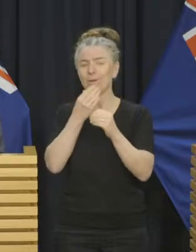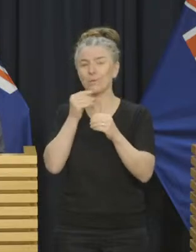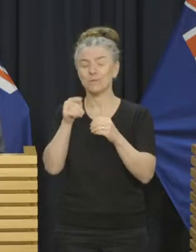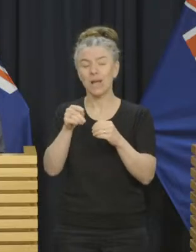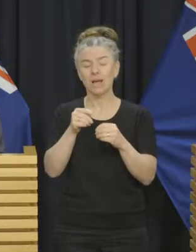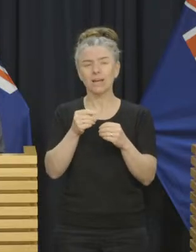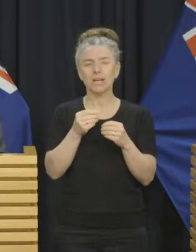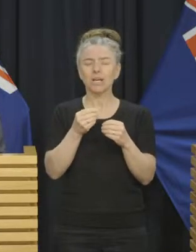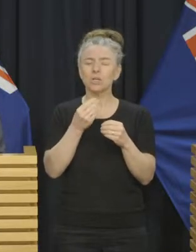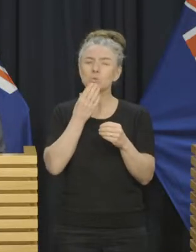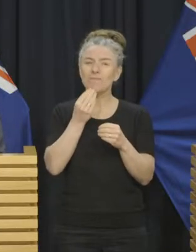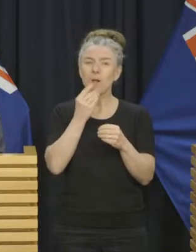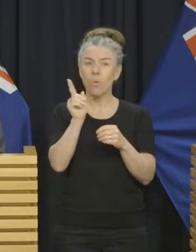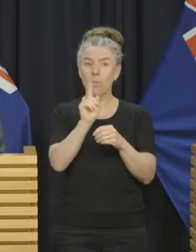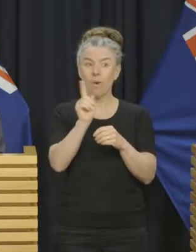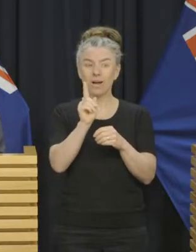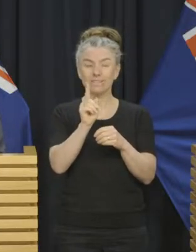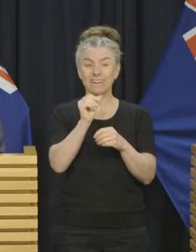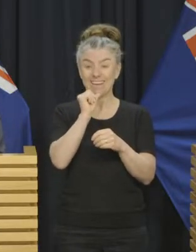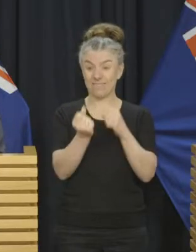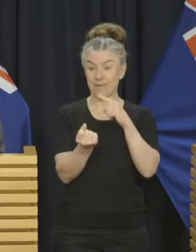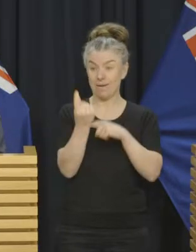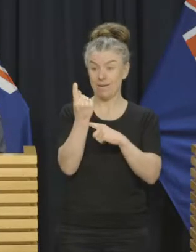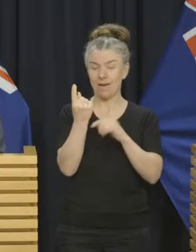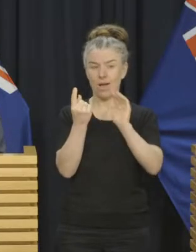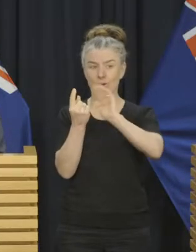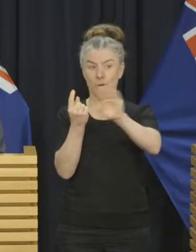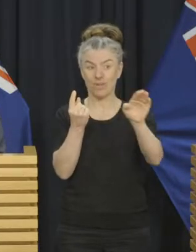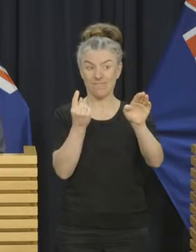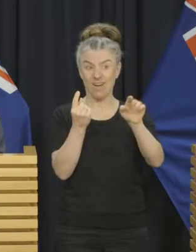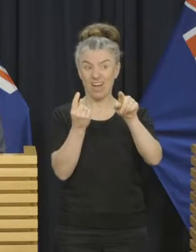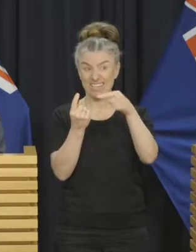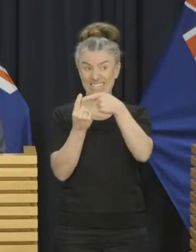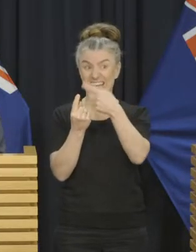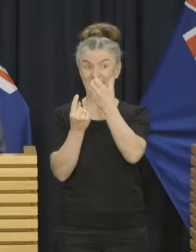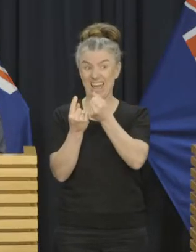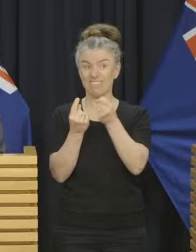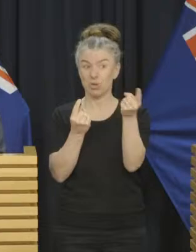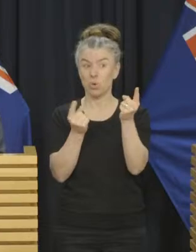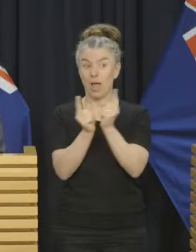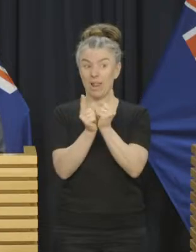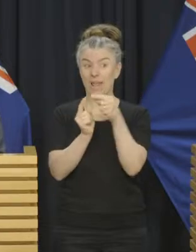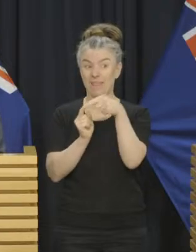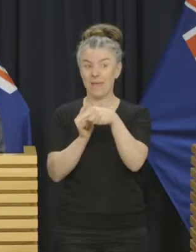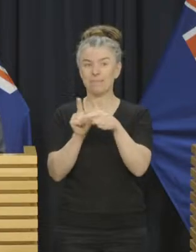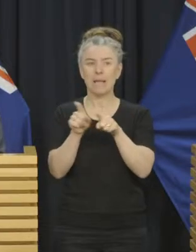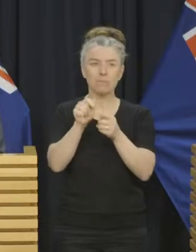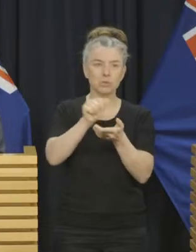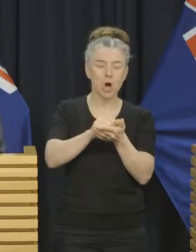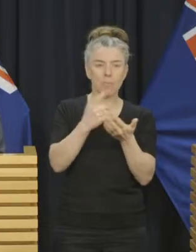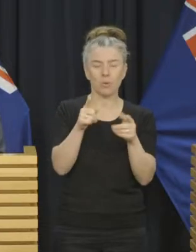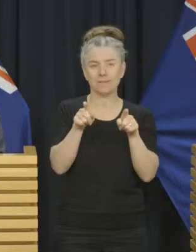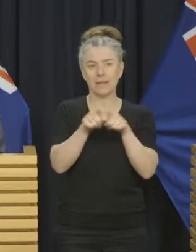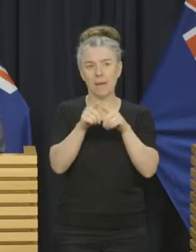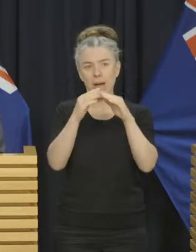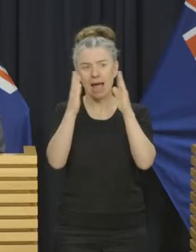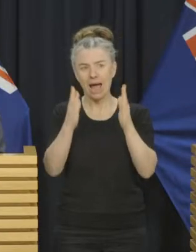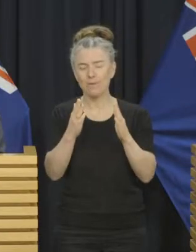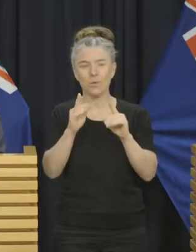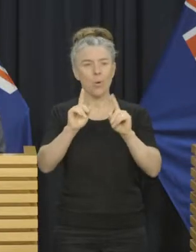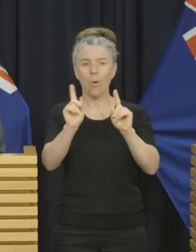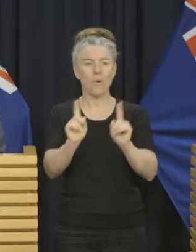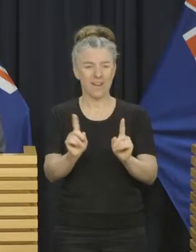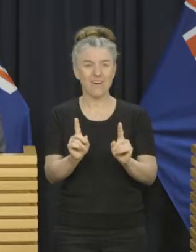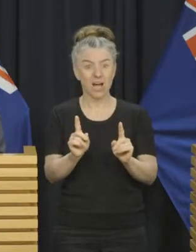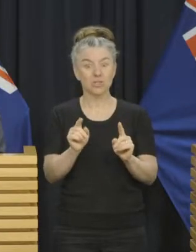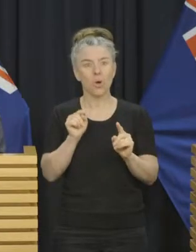in being able to notify people rapidly so that they can take action with either self-isolation and or